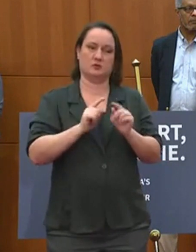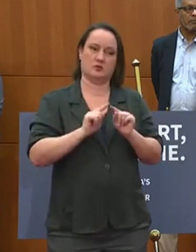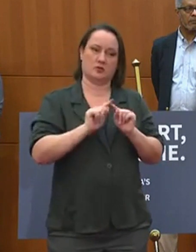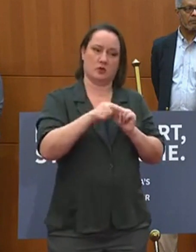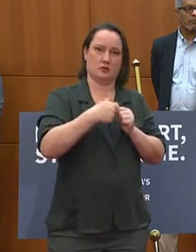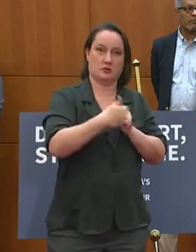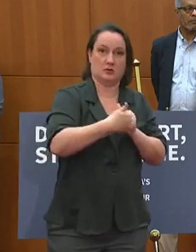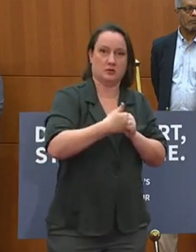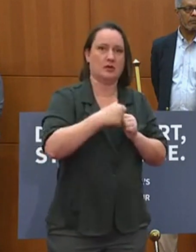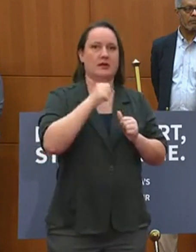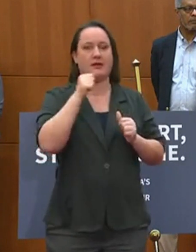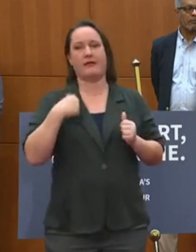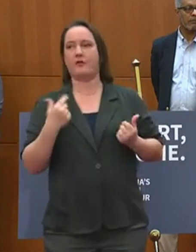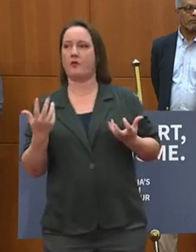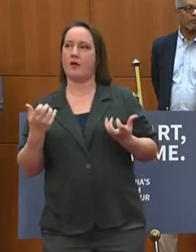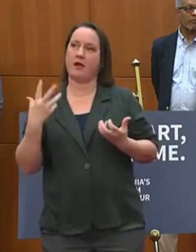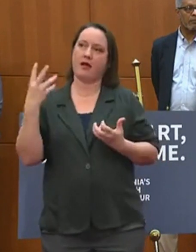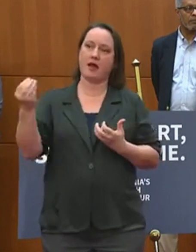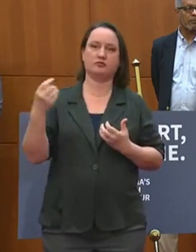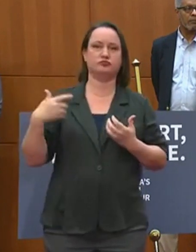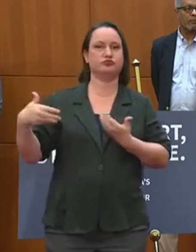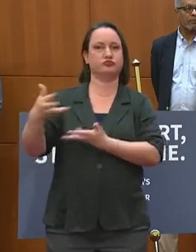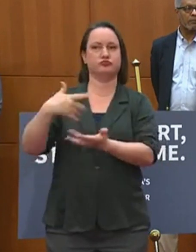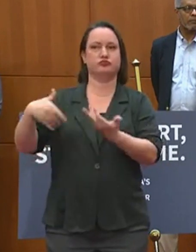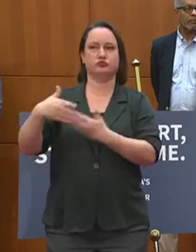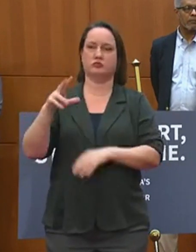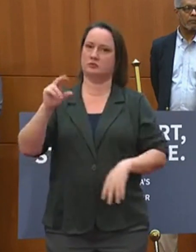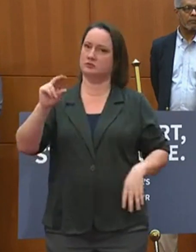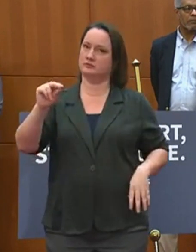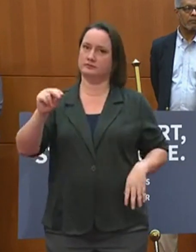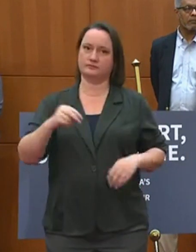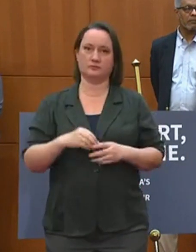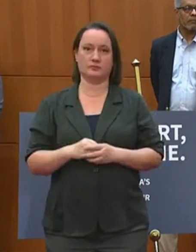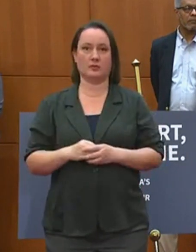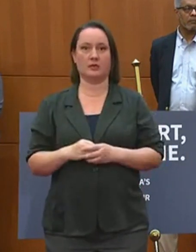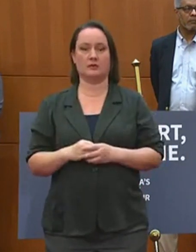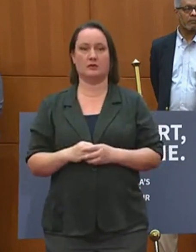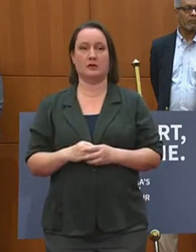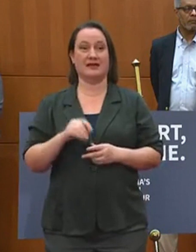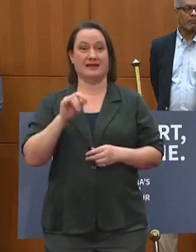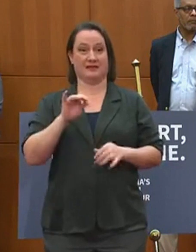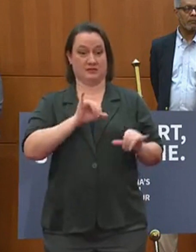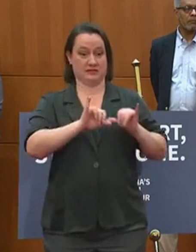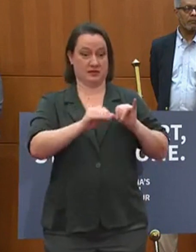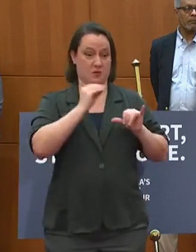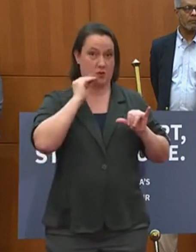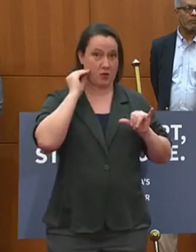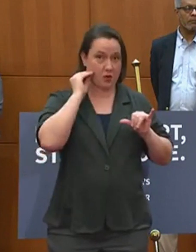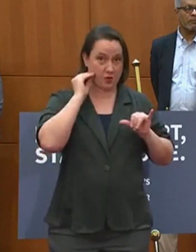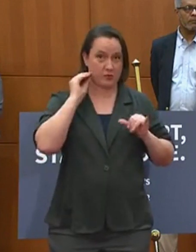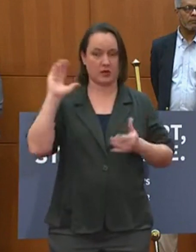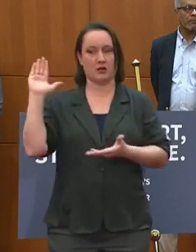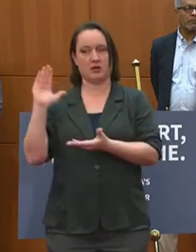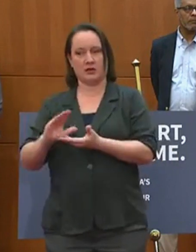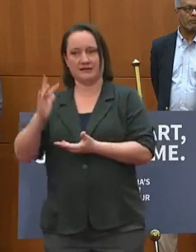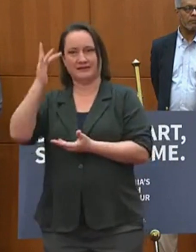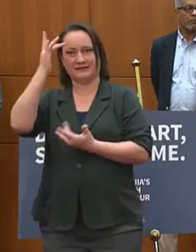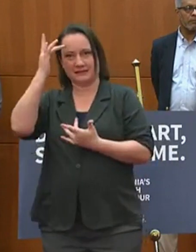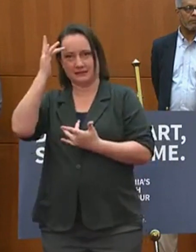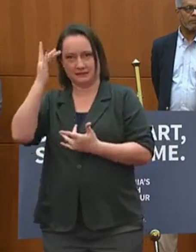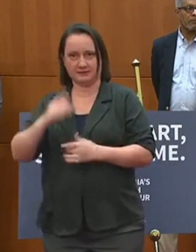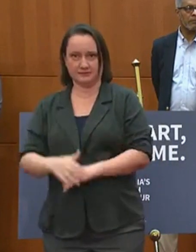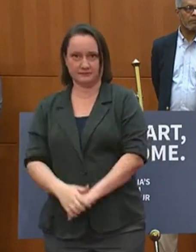when you want to. The more people that stay home, the fewer people that will get sick. But make no mistake,